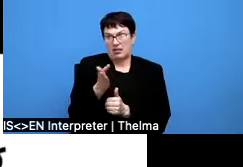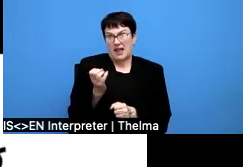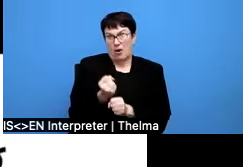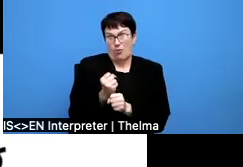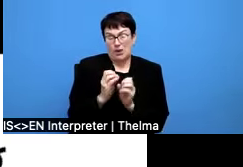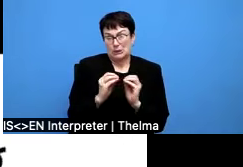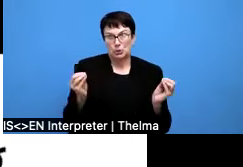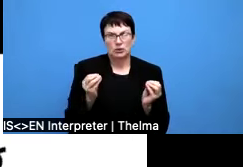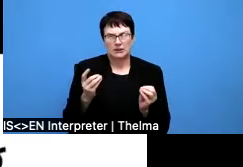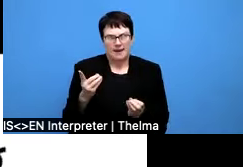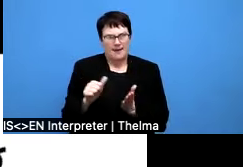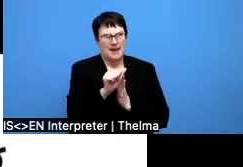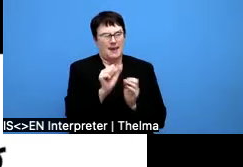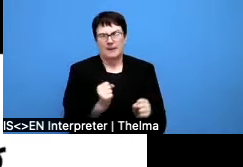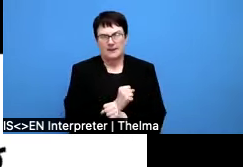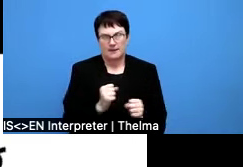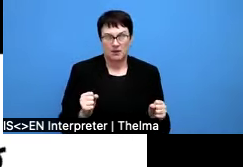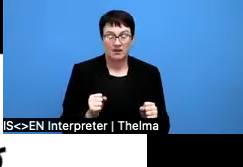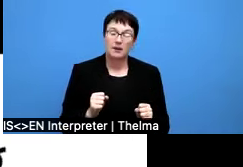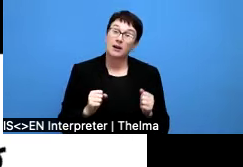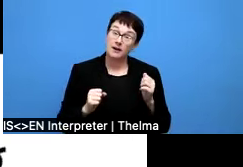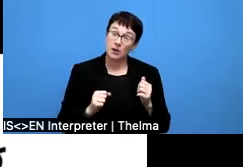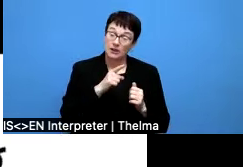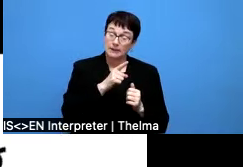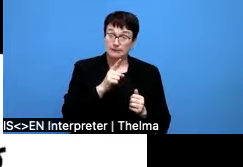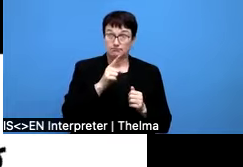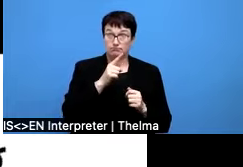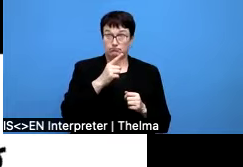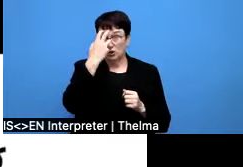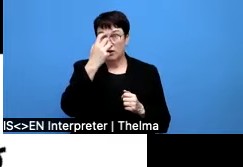will and weak representation of persons with disabilities.